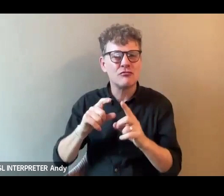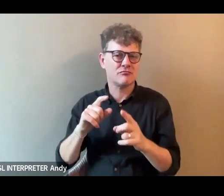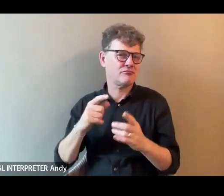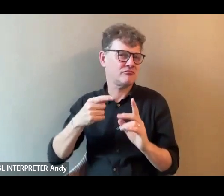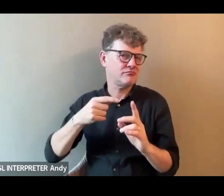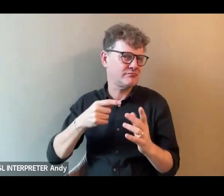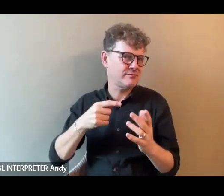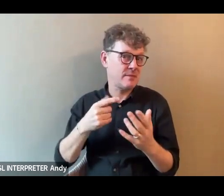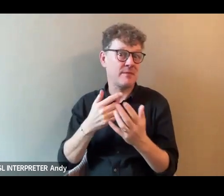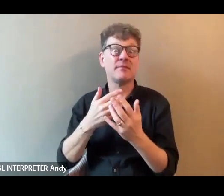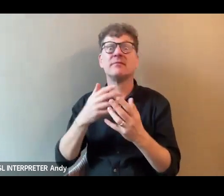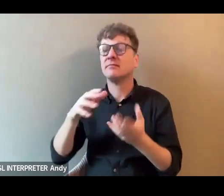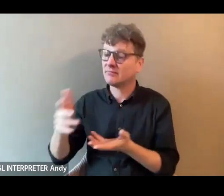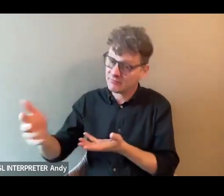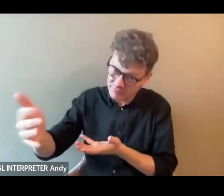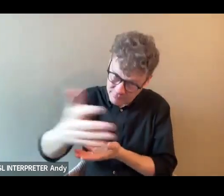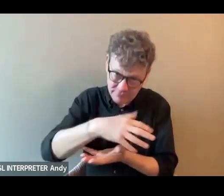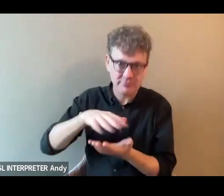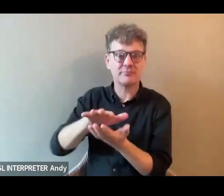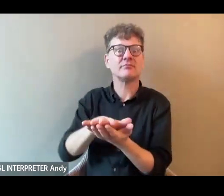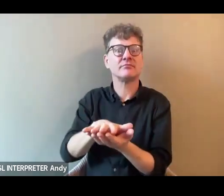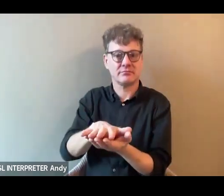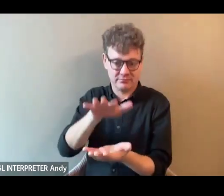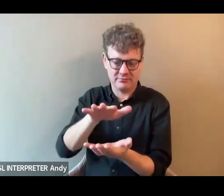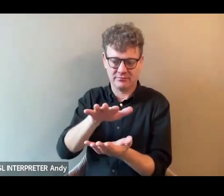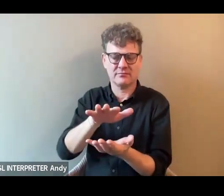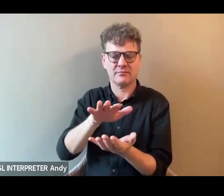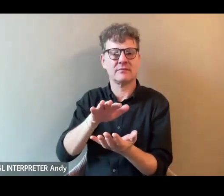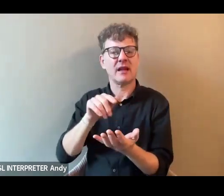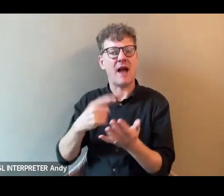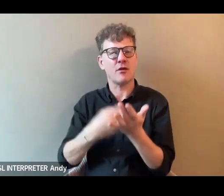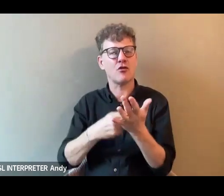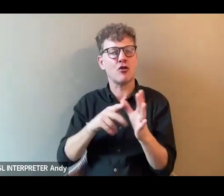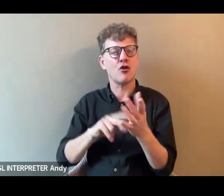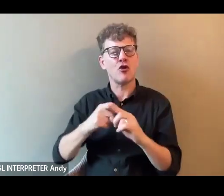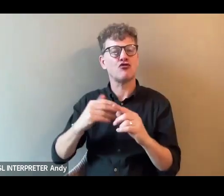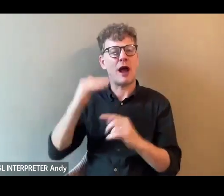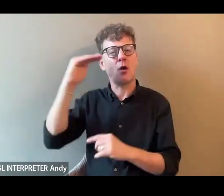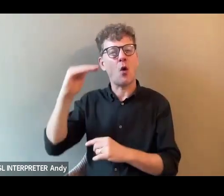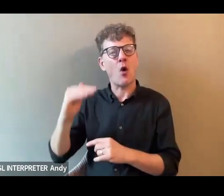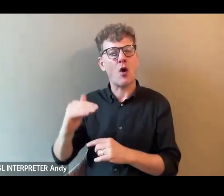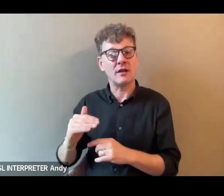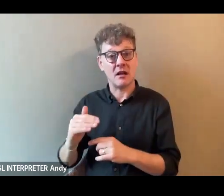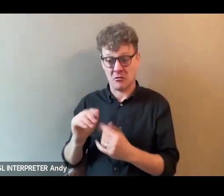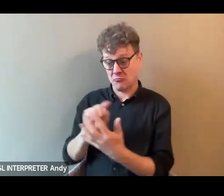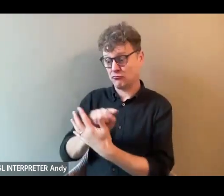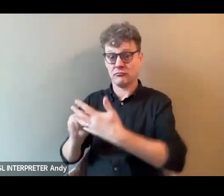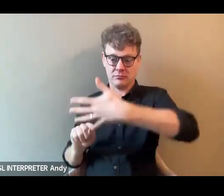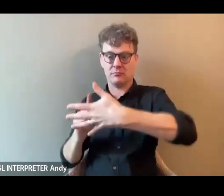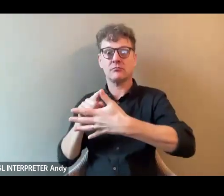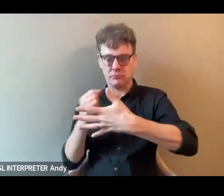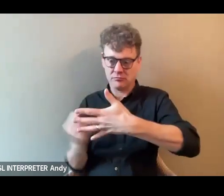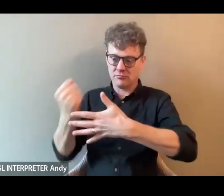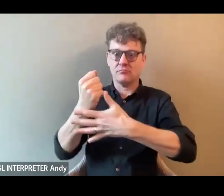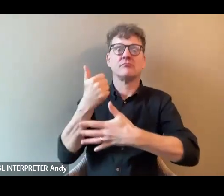reviews in and look at them and usually establish some kind of rank order of things that are more likely to be funded and things less likely